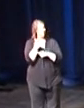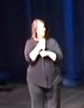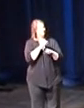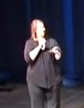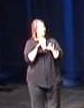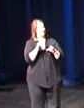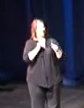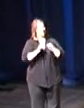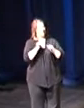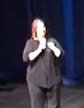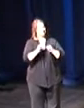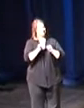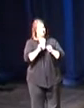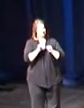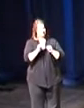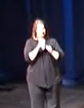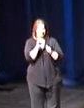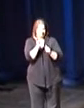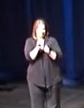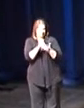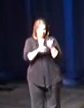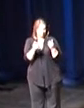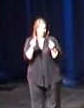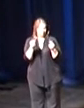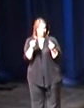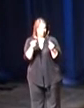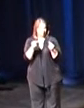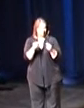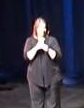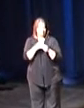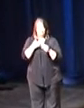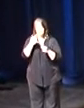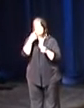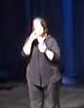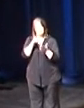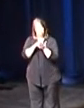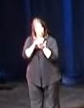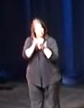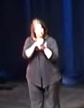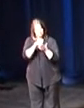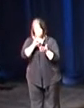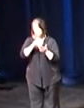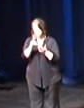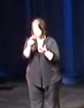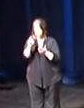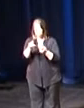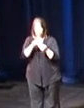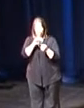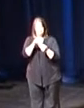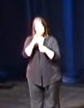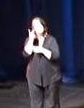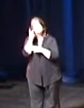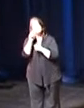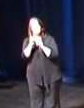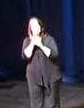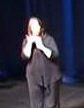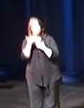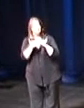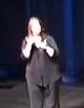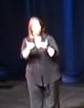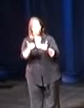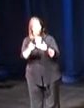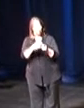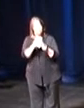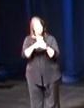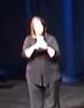play. That's what you do. I think a lot of things, you got to kind of, you know, just sort of see how things are going. Then